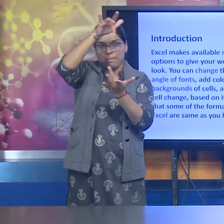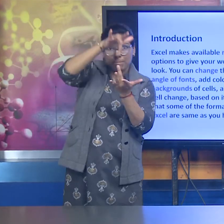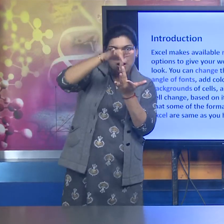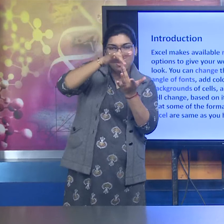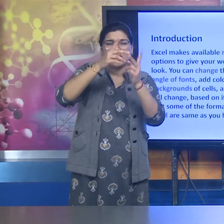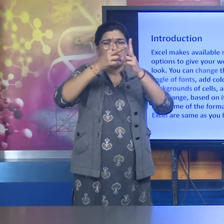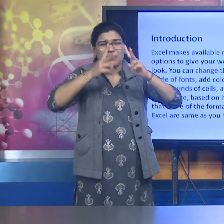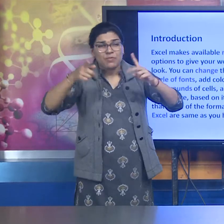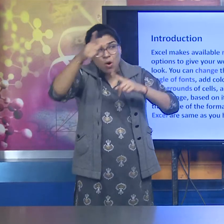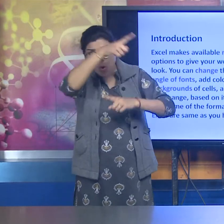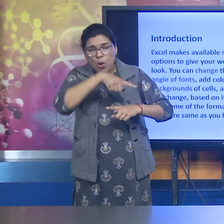on its